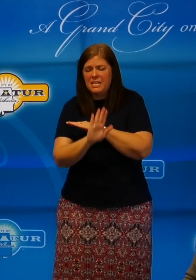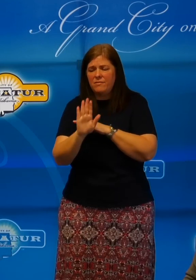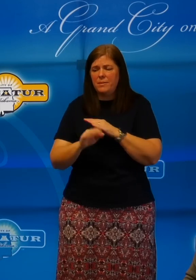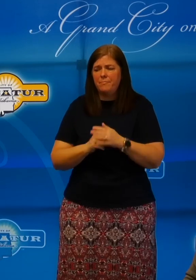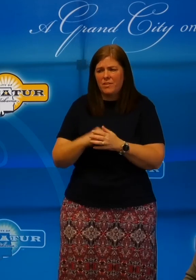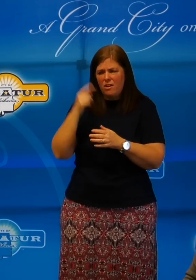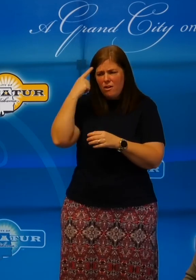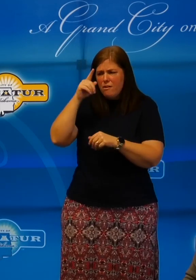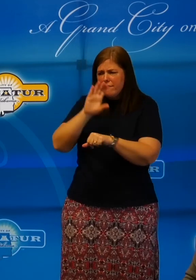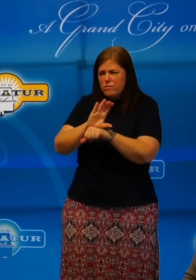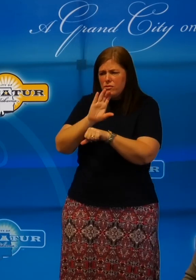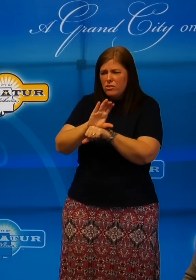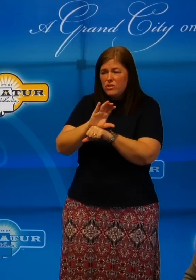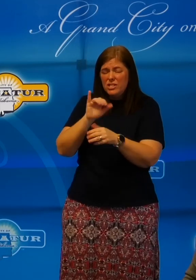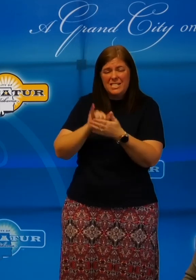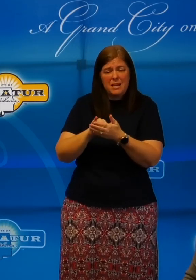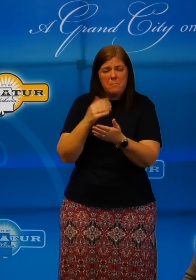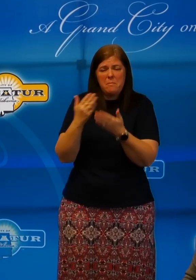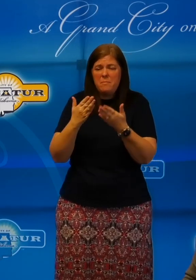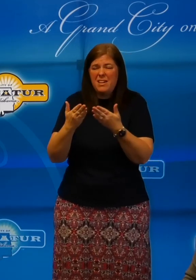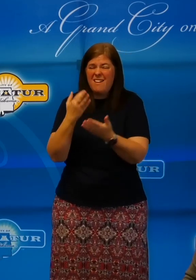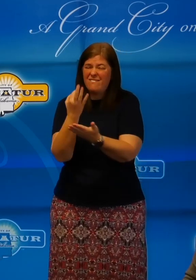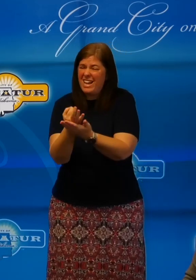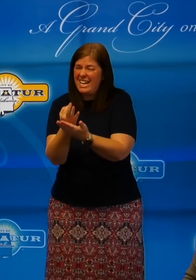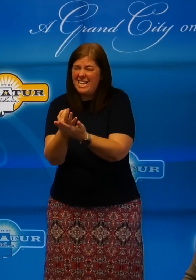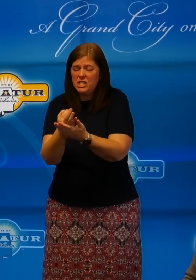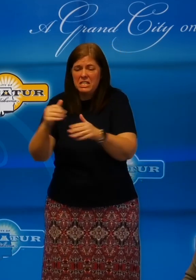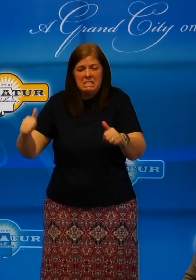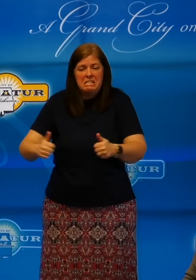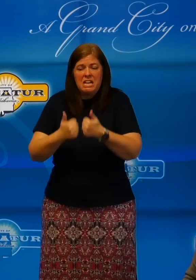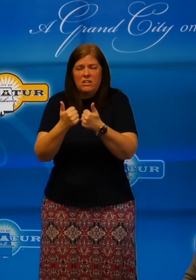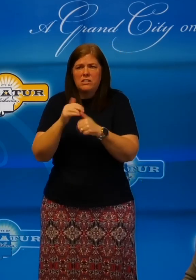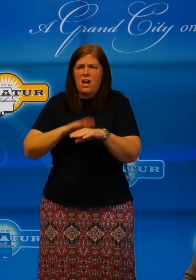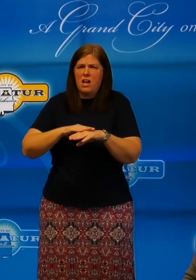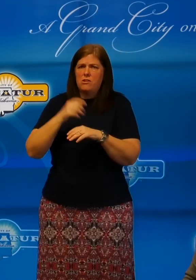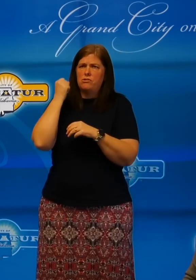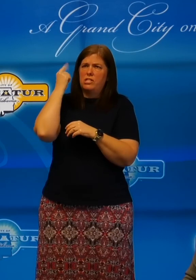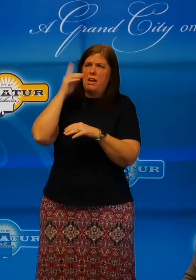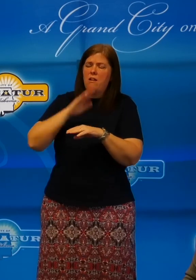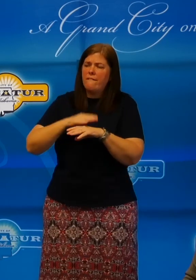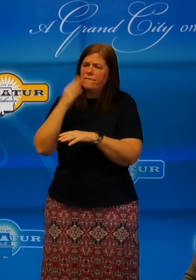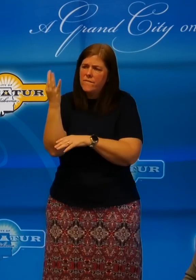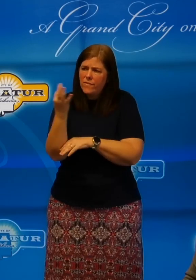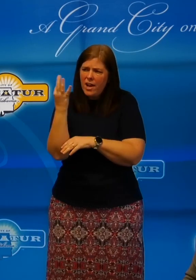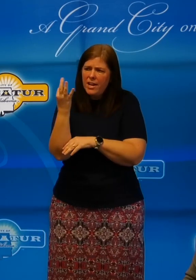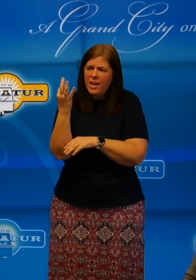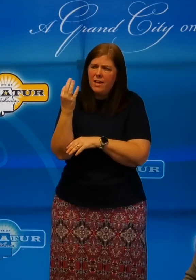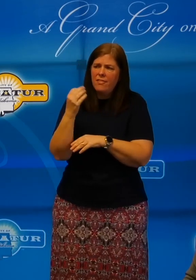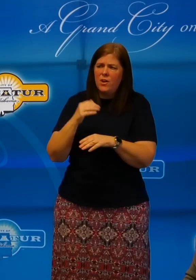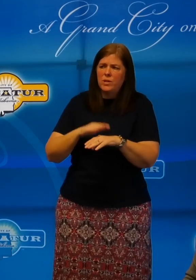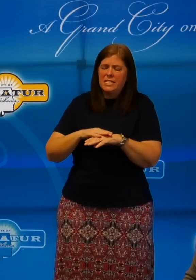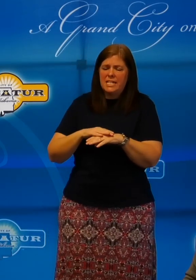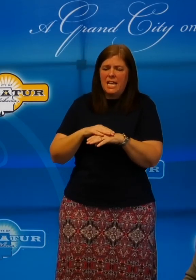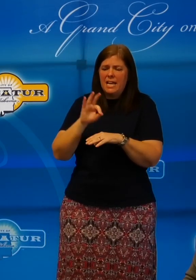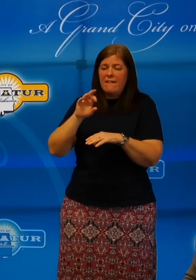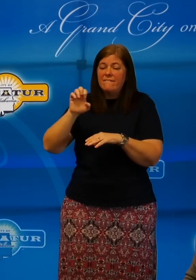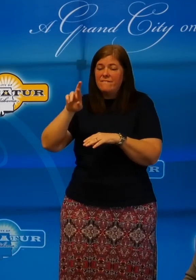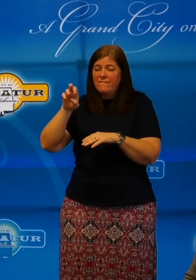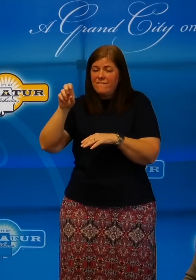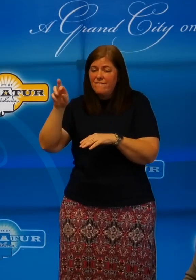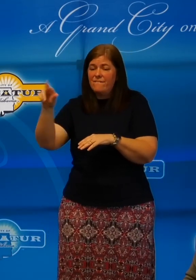churches who may be financially challenged, I understand that on Friday there was a federal government